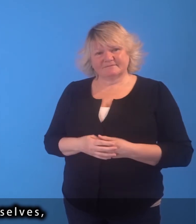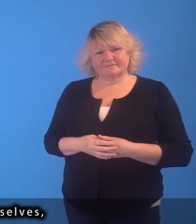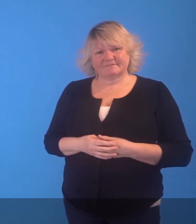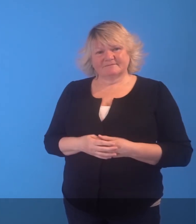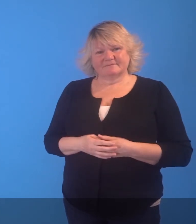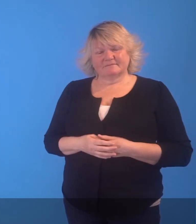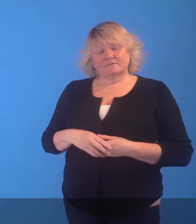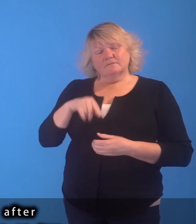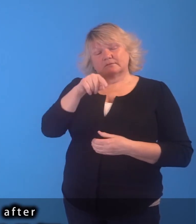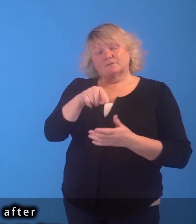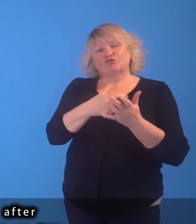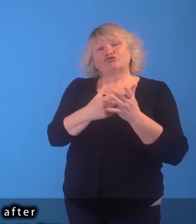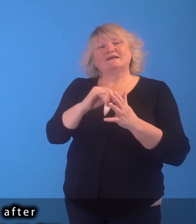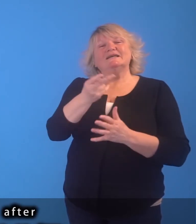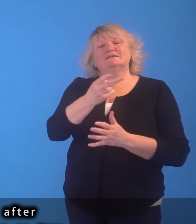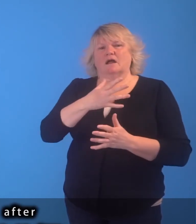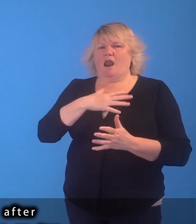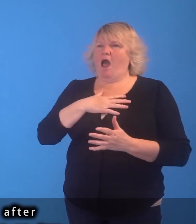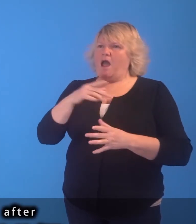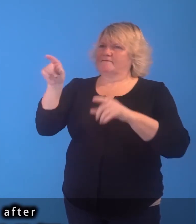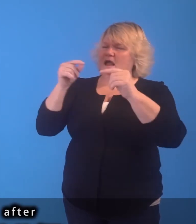bookshelves,